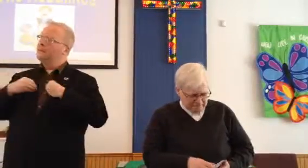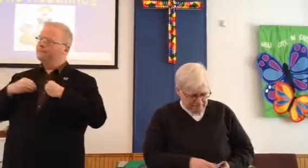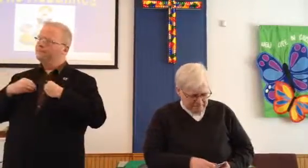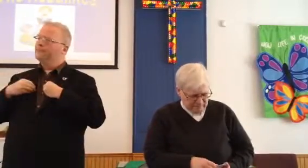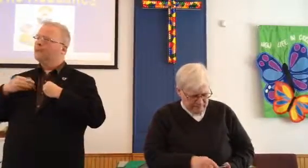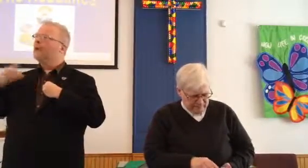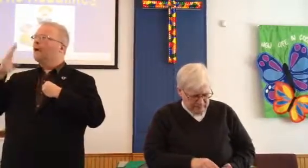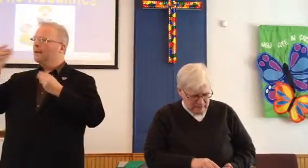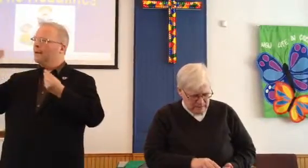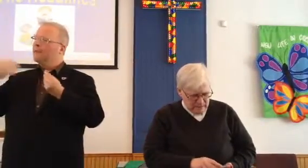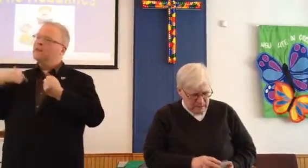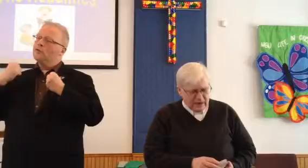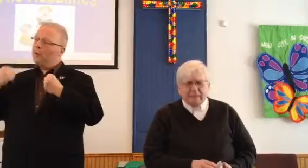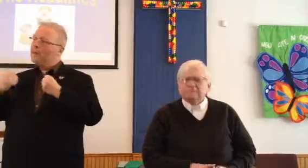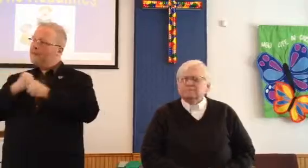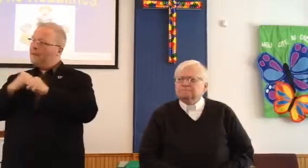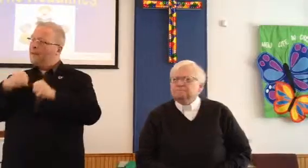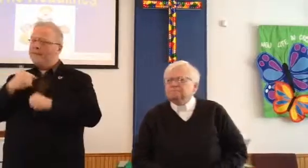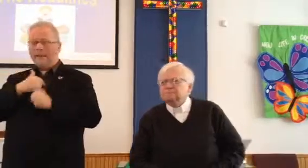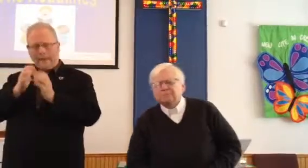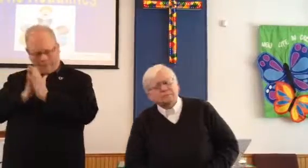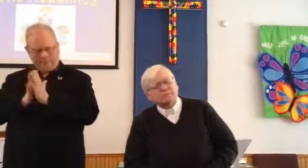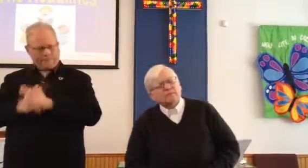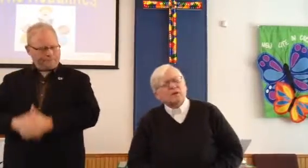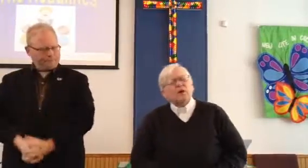Amen. Amen. Okay.